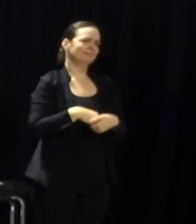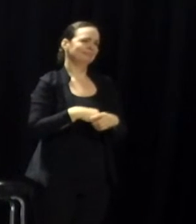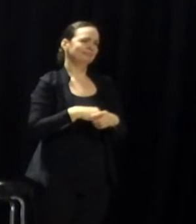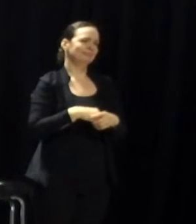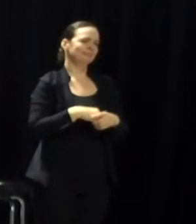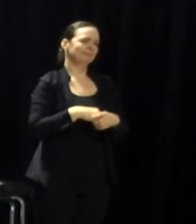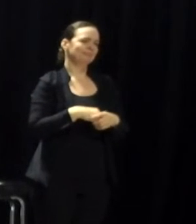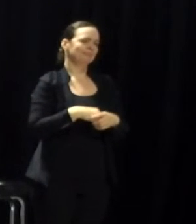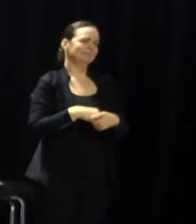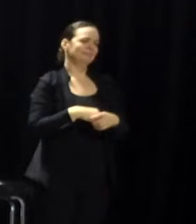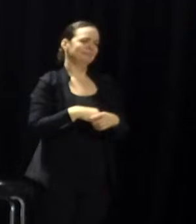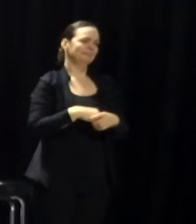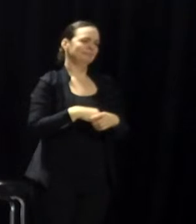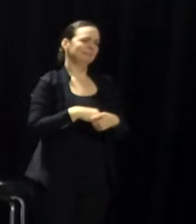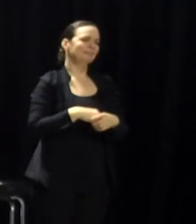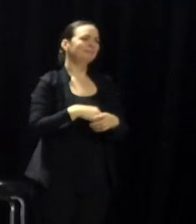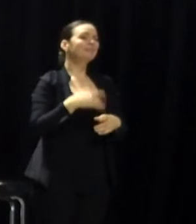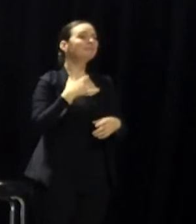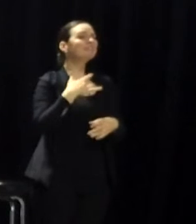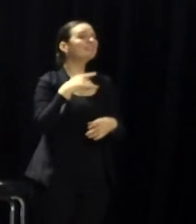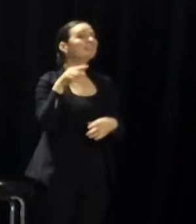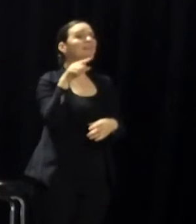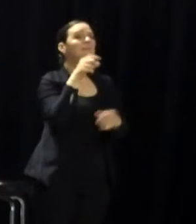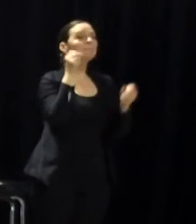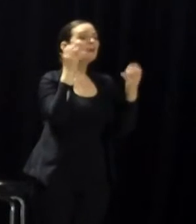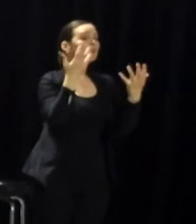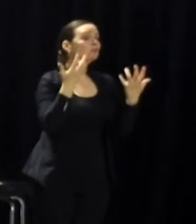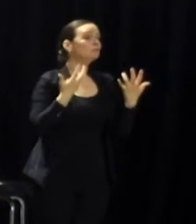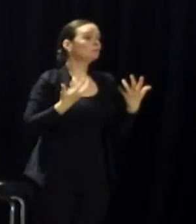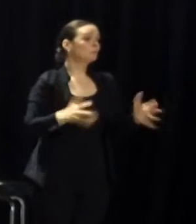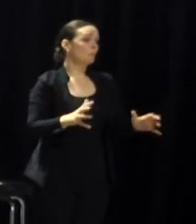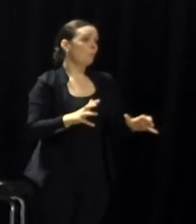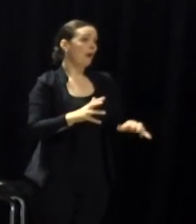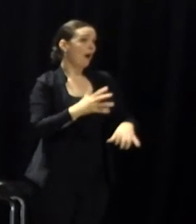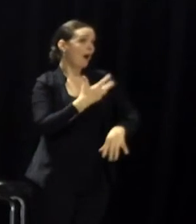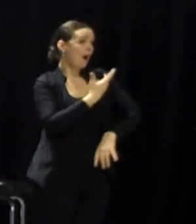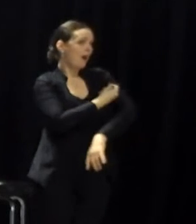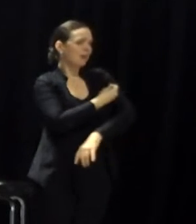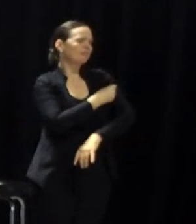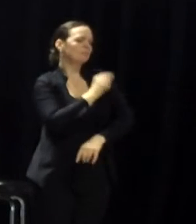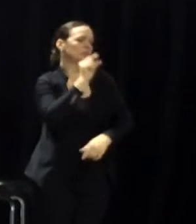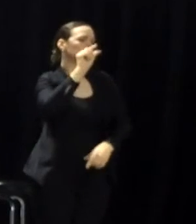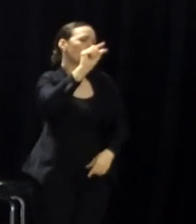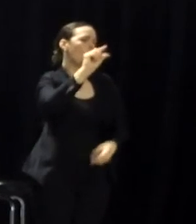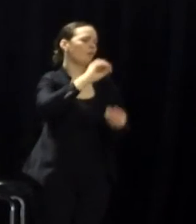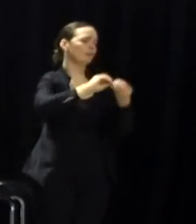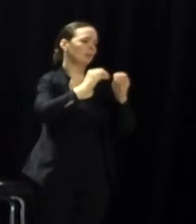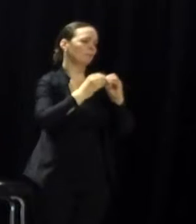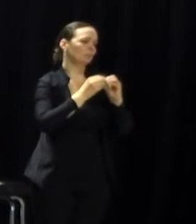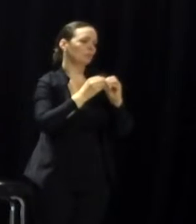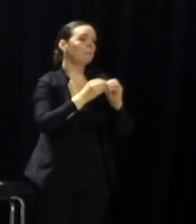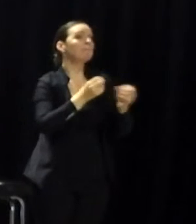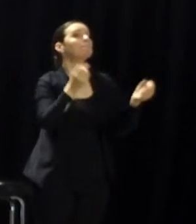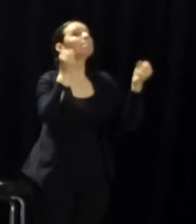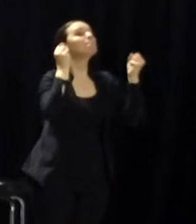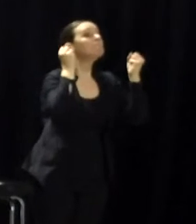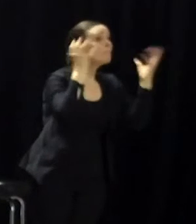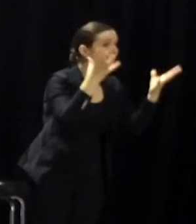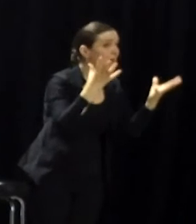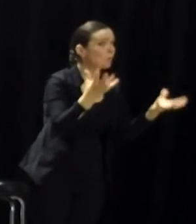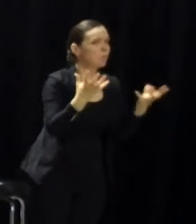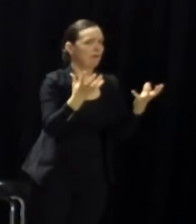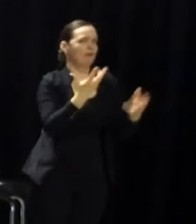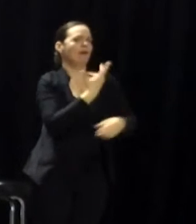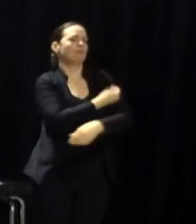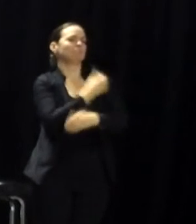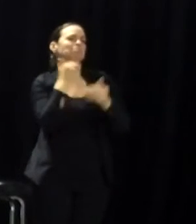vaccine. So for me to take a vaccine out of order is not appropriate. So whenever I'm up, that's when I'll